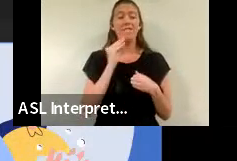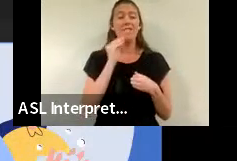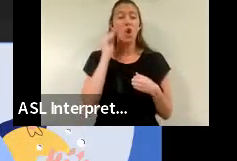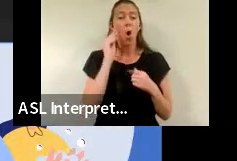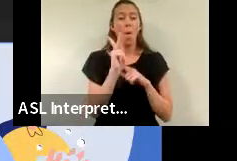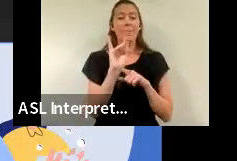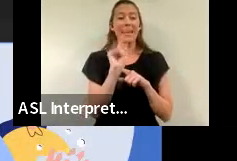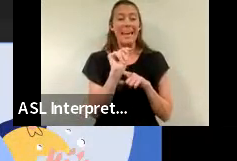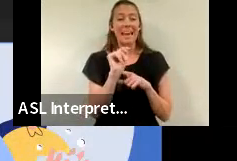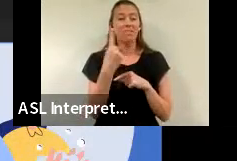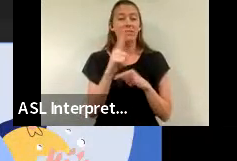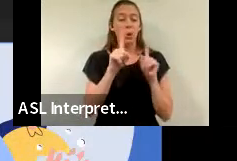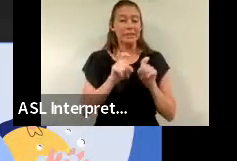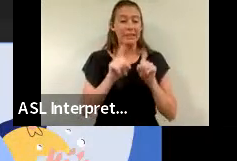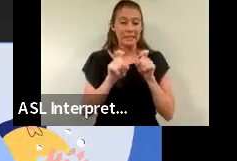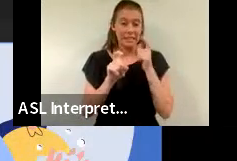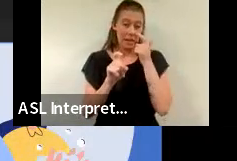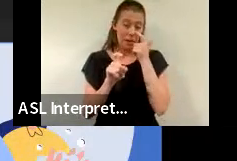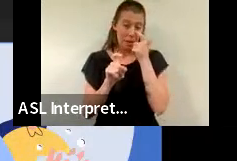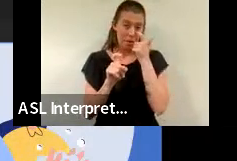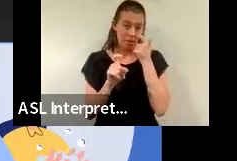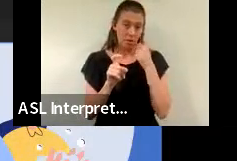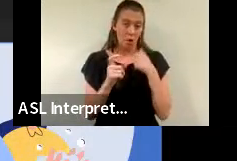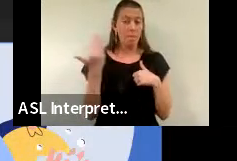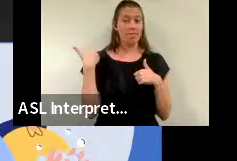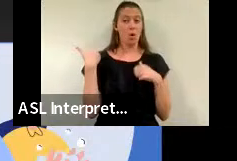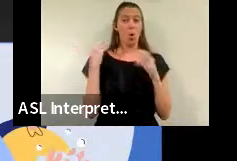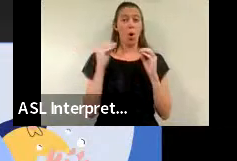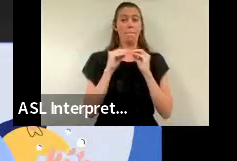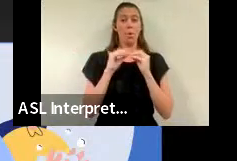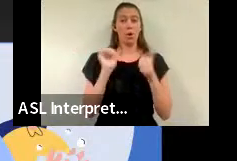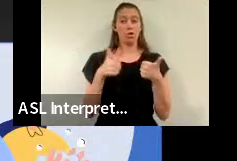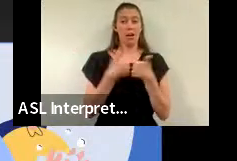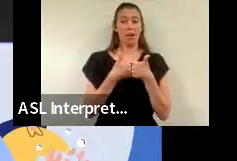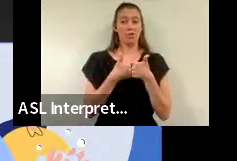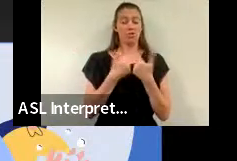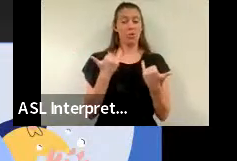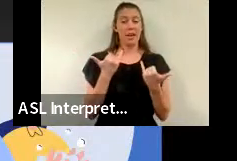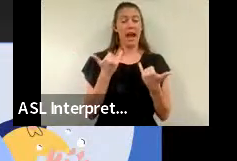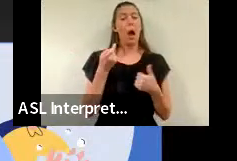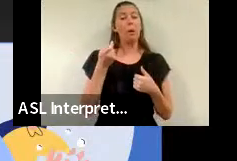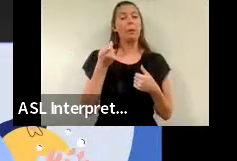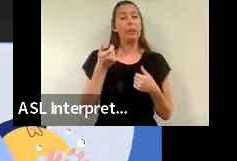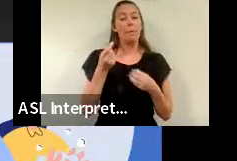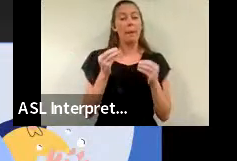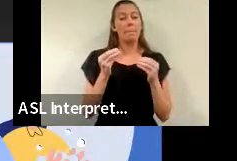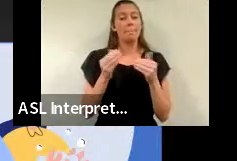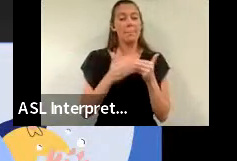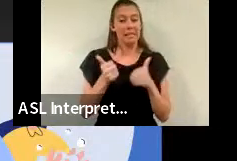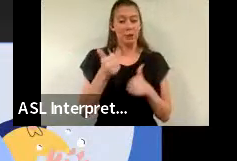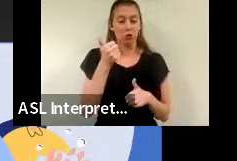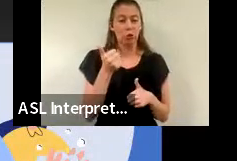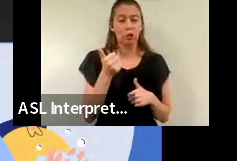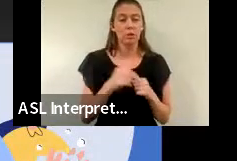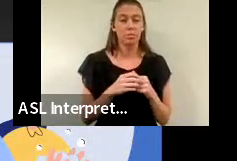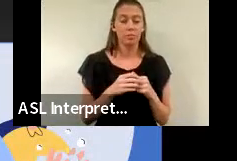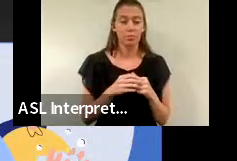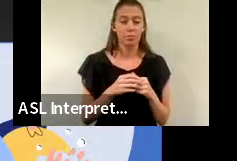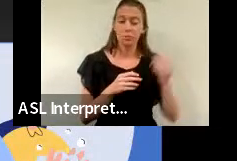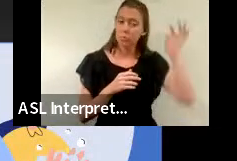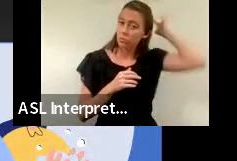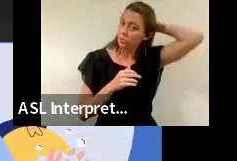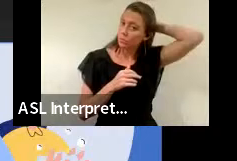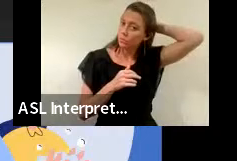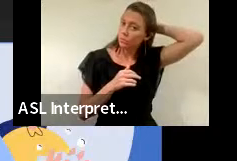In regards to challenges to home testing, degrading of data, which we're certainly looking at where we can fill